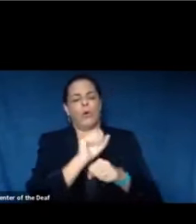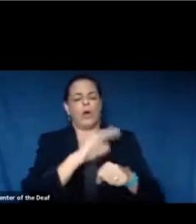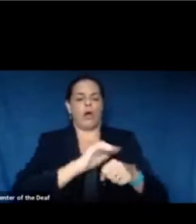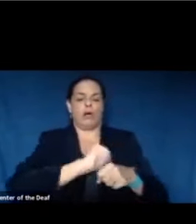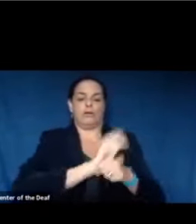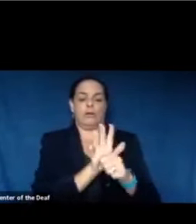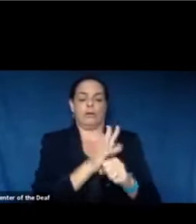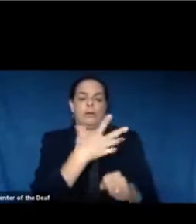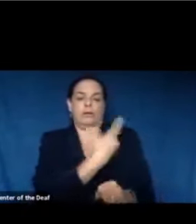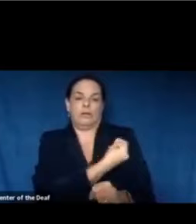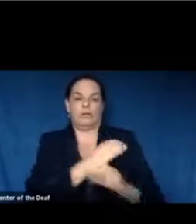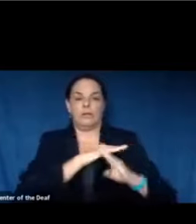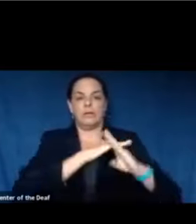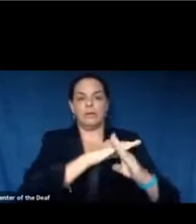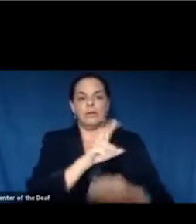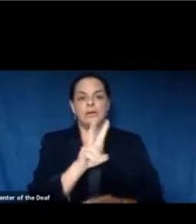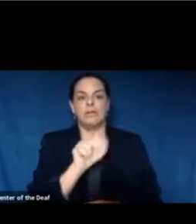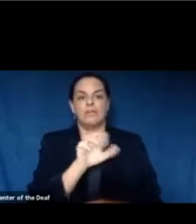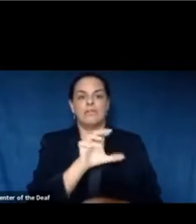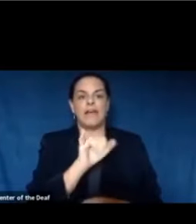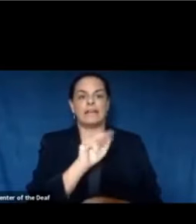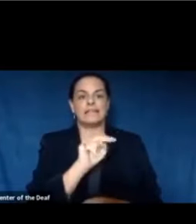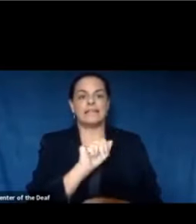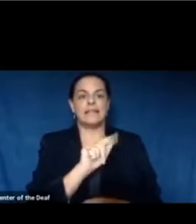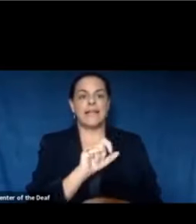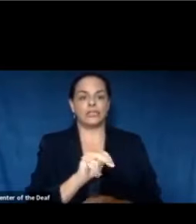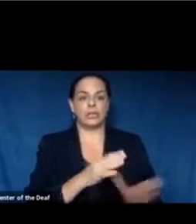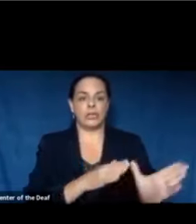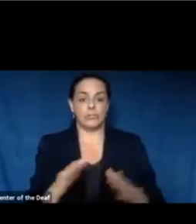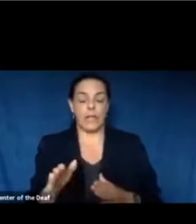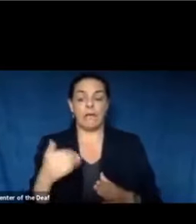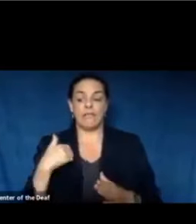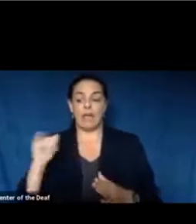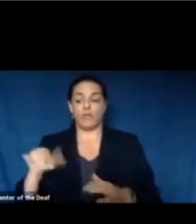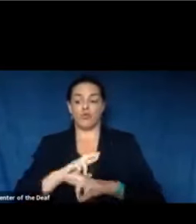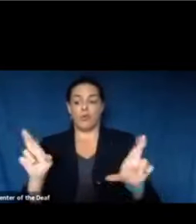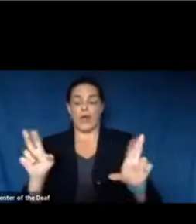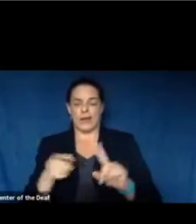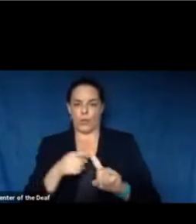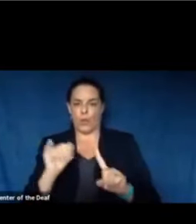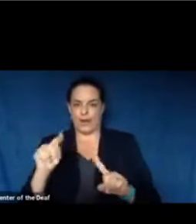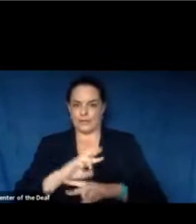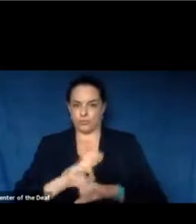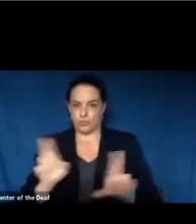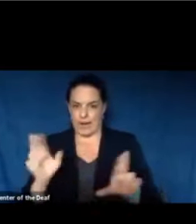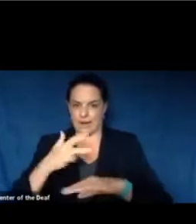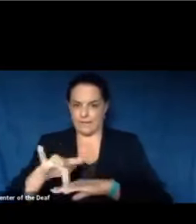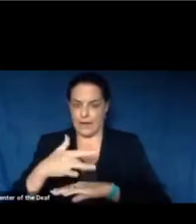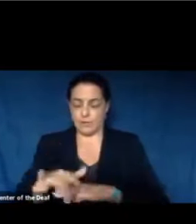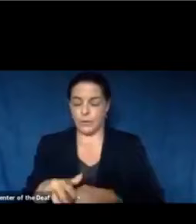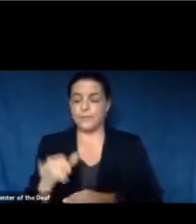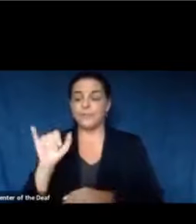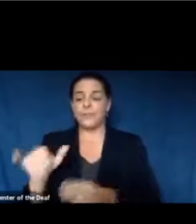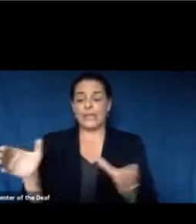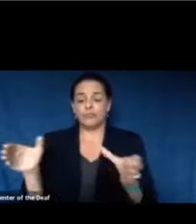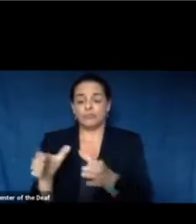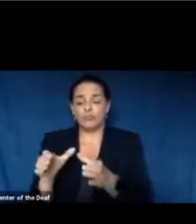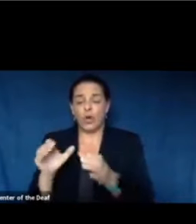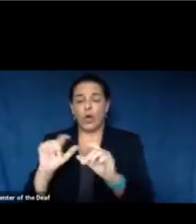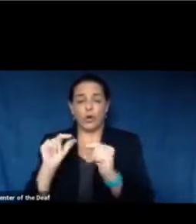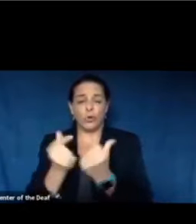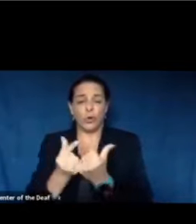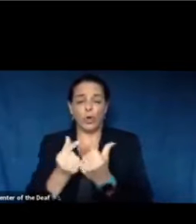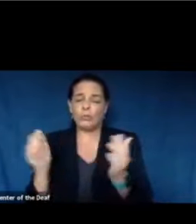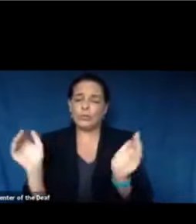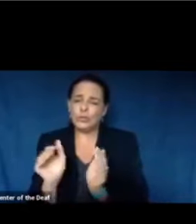vaccination plans to have them ready once the vaccine becomes available. This is a small but incredibly dedicated group of